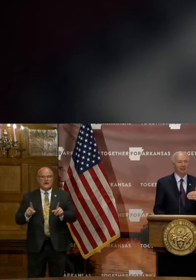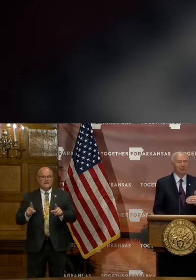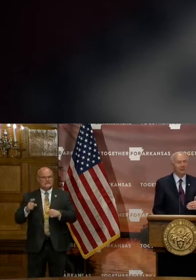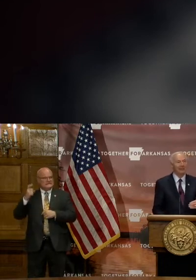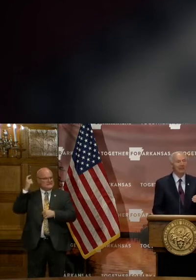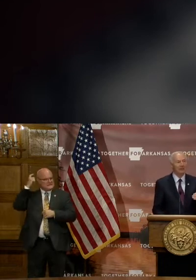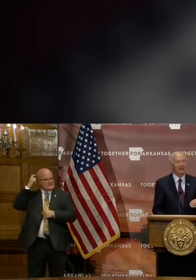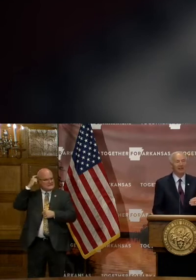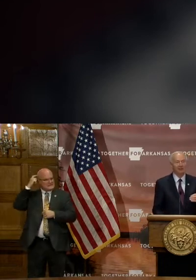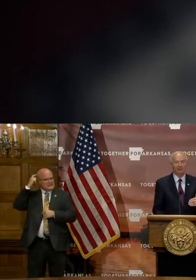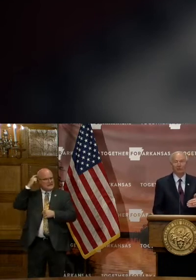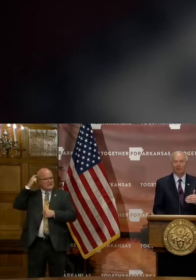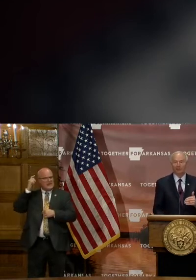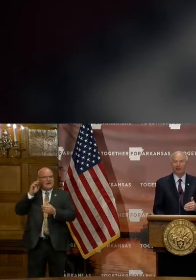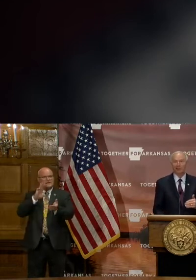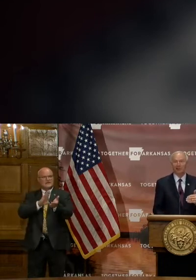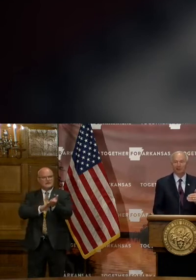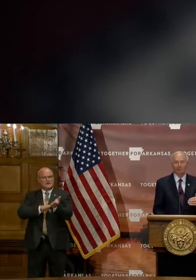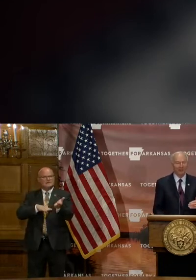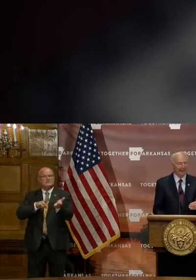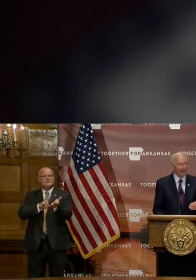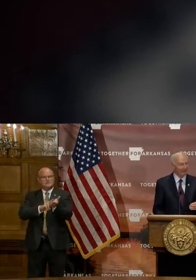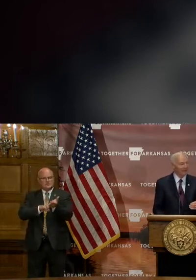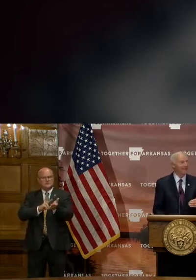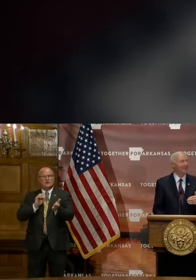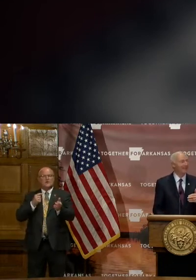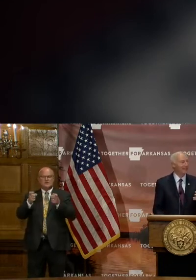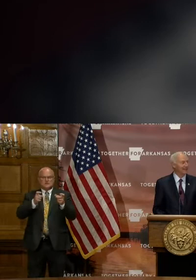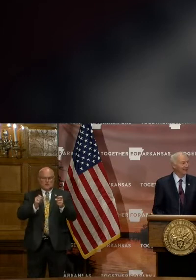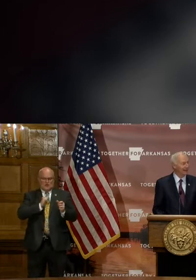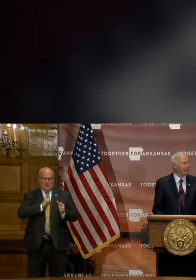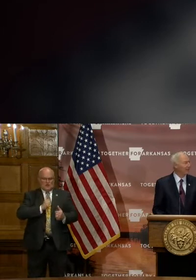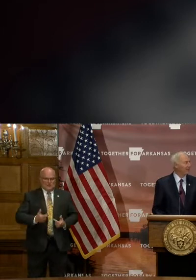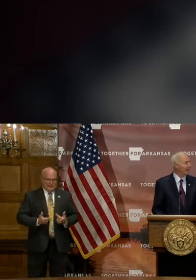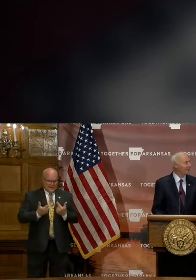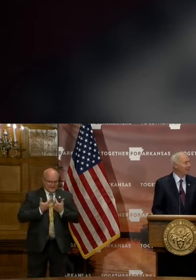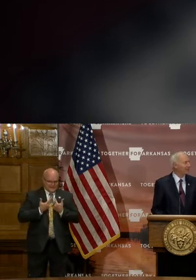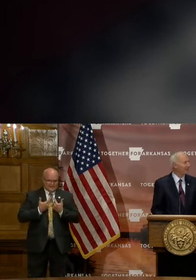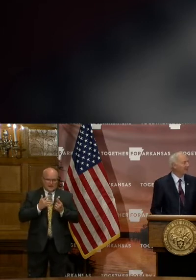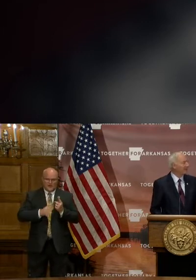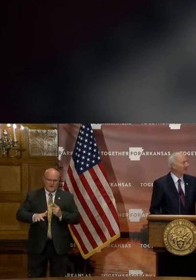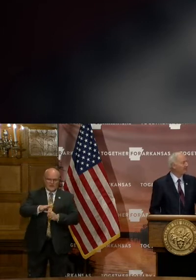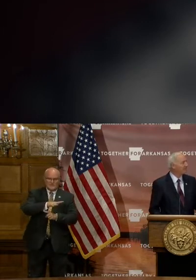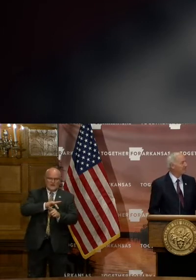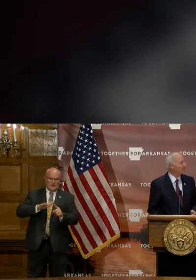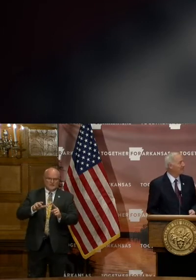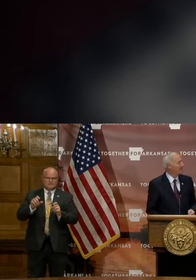mind as we try to control the virus in our own lives and in our own environment.